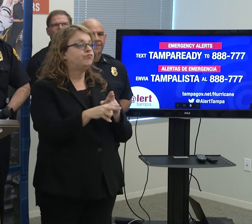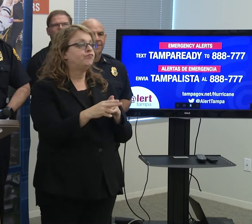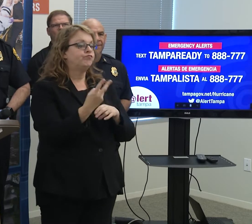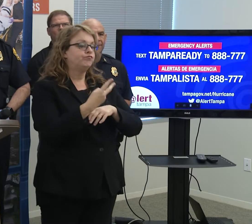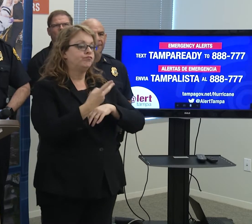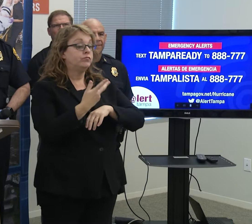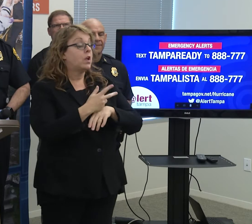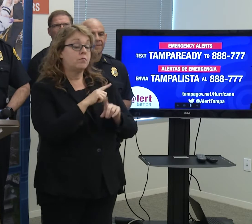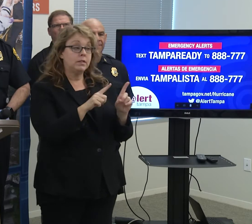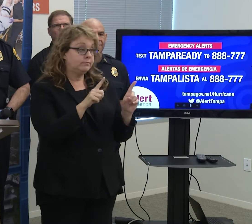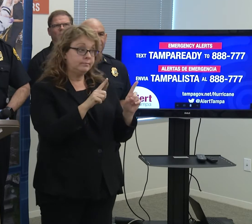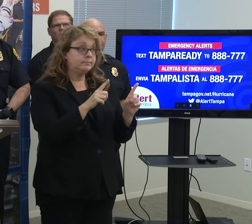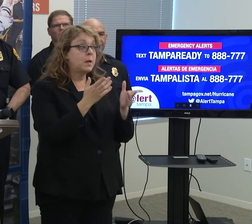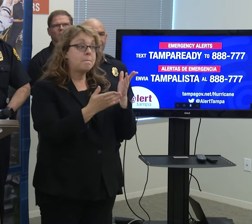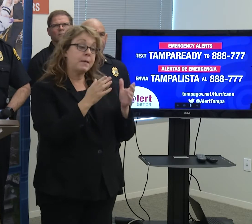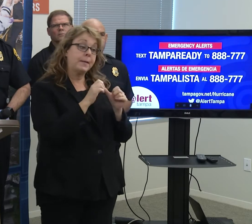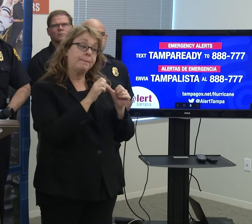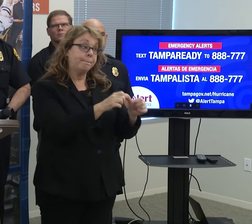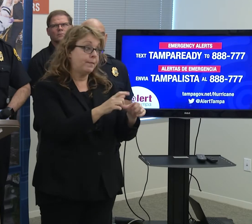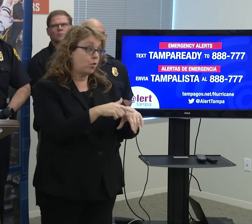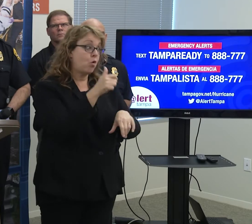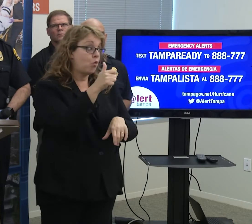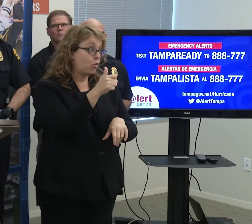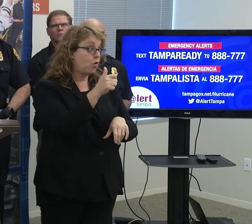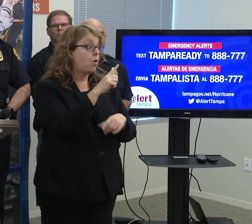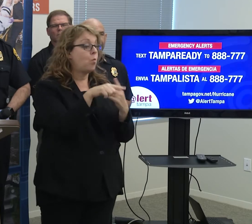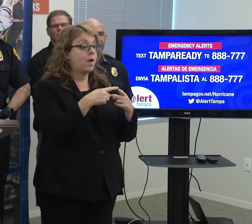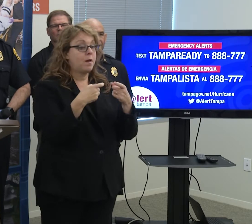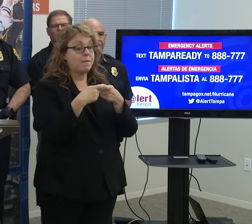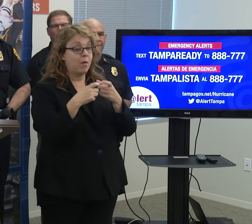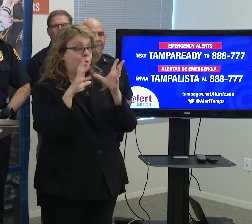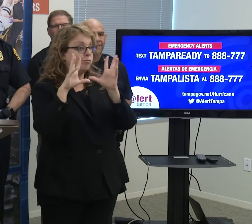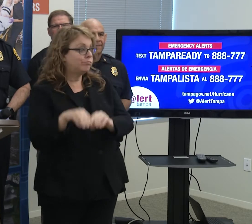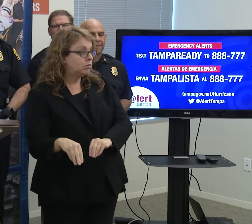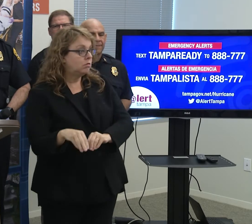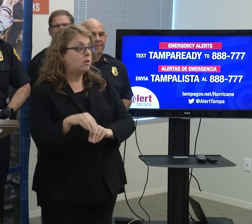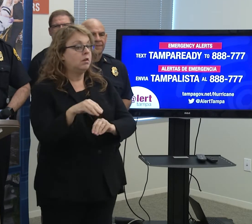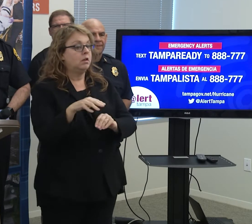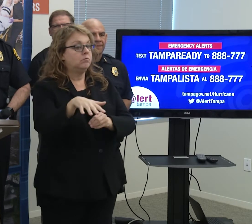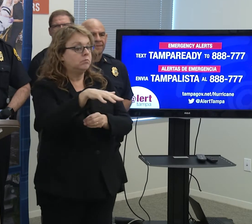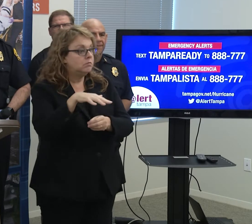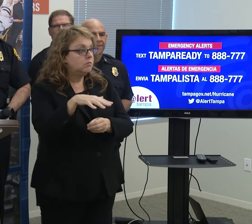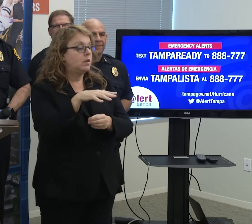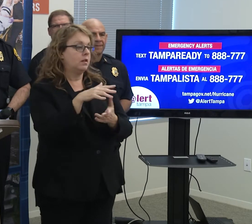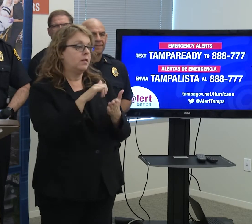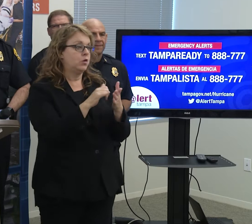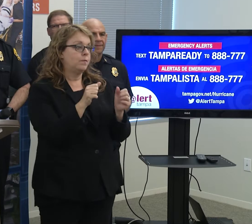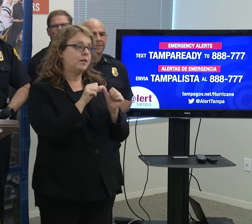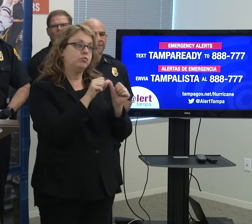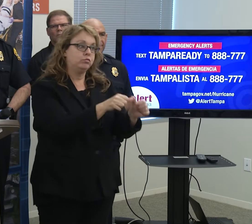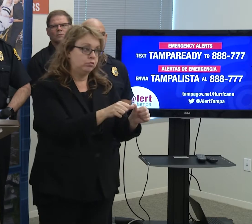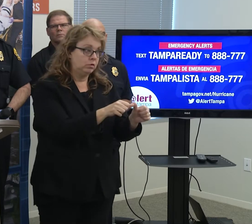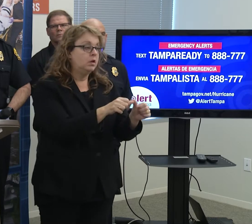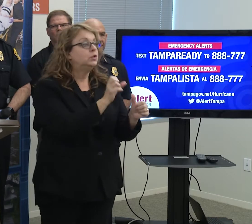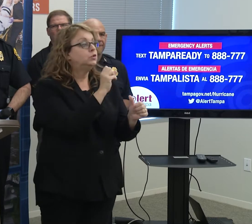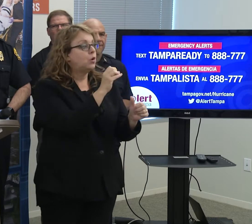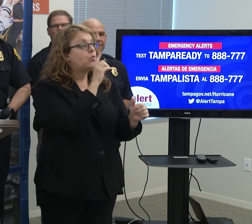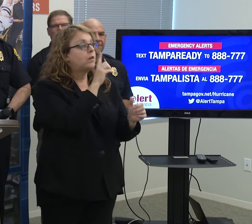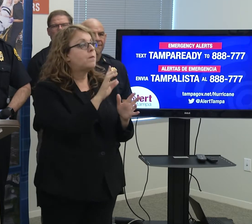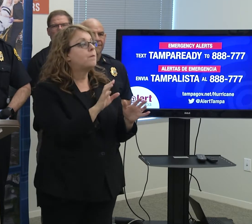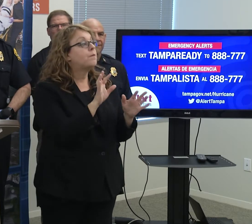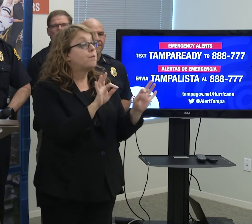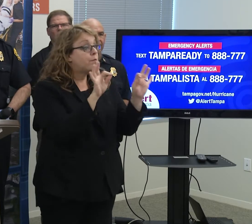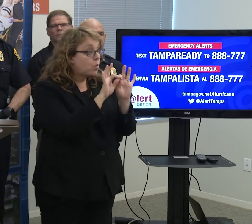but in actuality may be longer term when the power grid is impacted and things of that nature. So it is